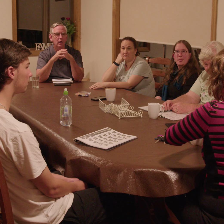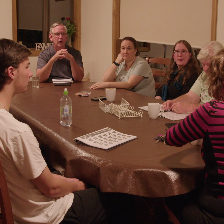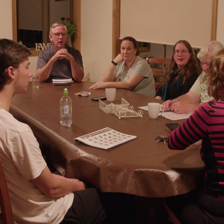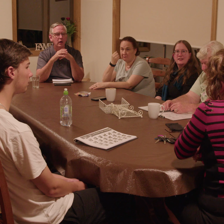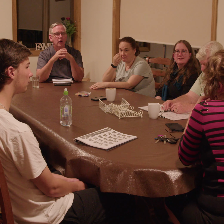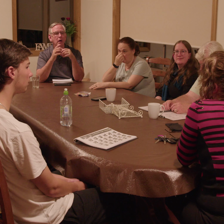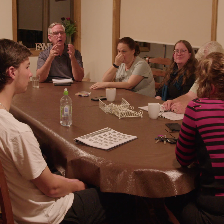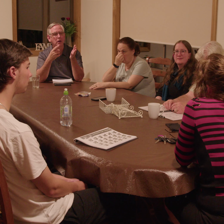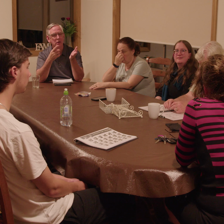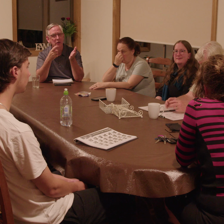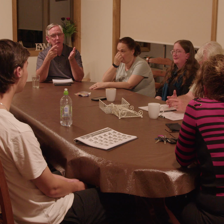happen.